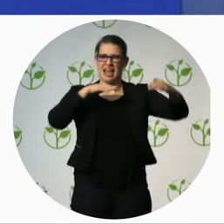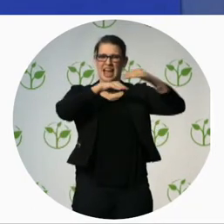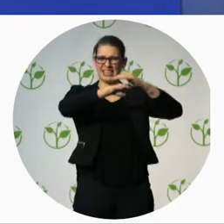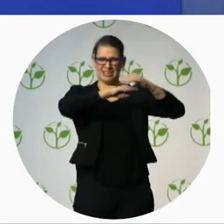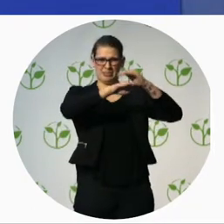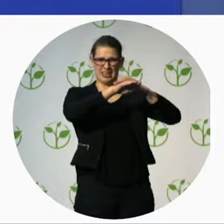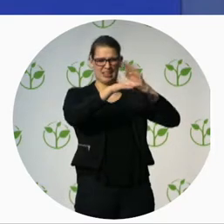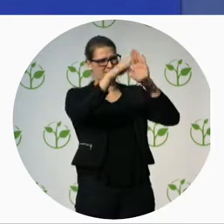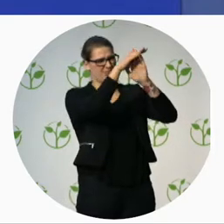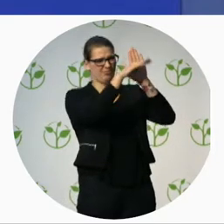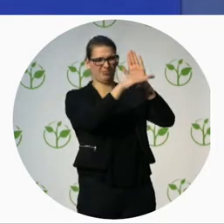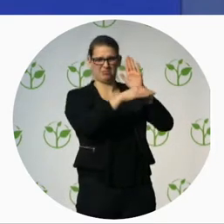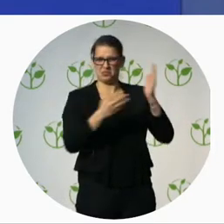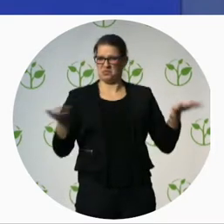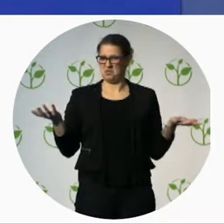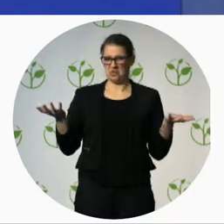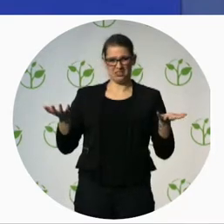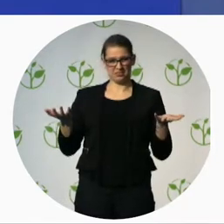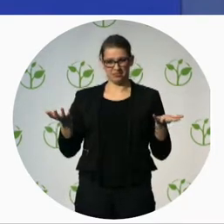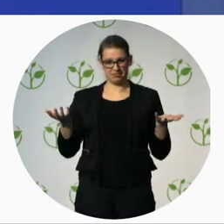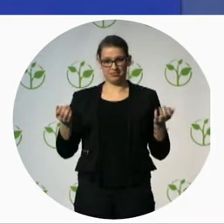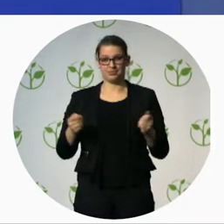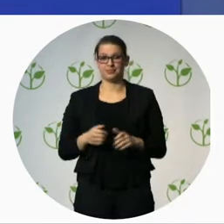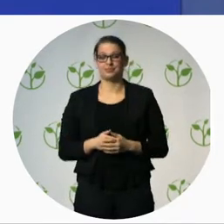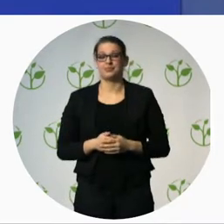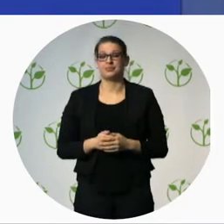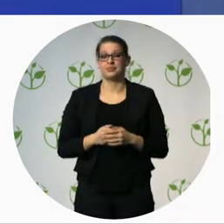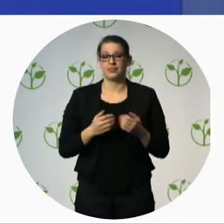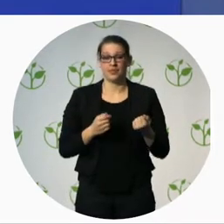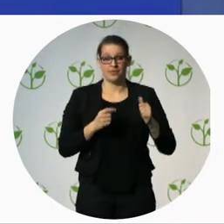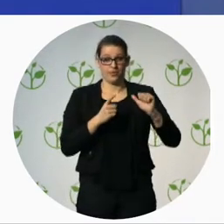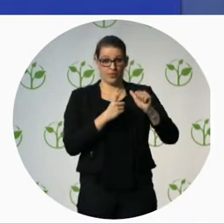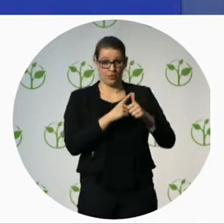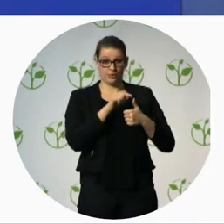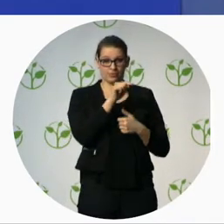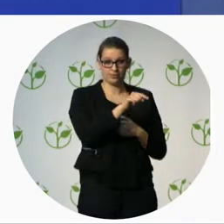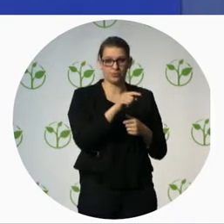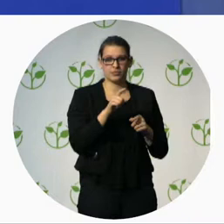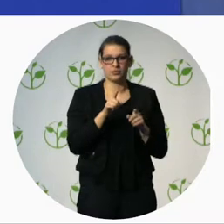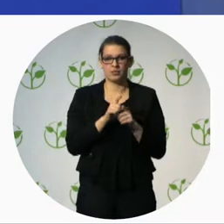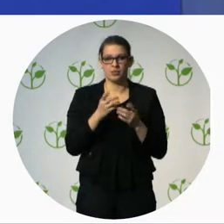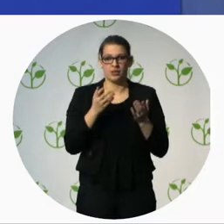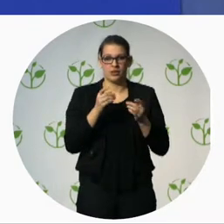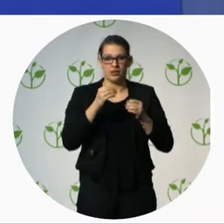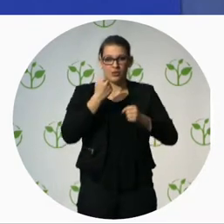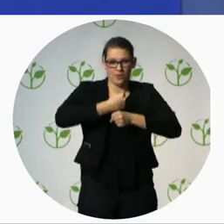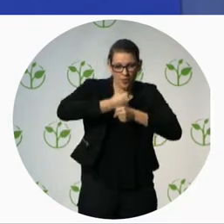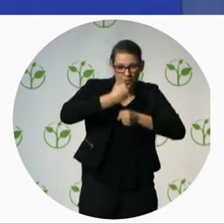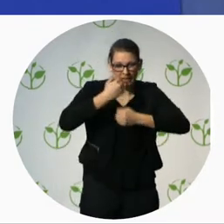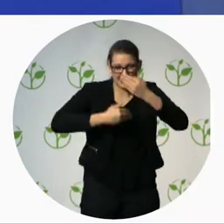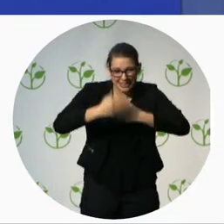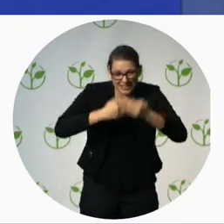one is about selecting a number of products and services and define